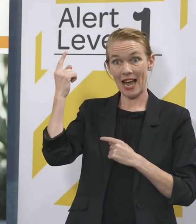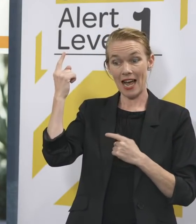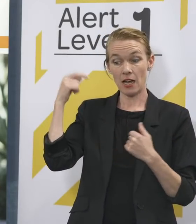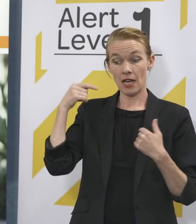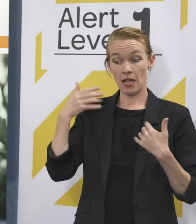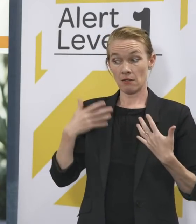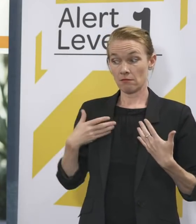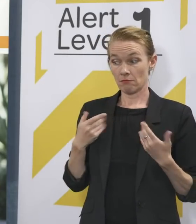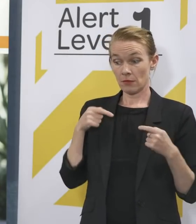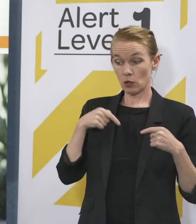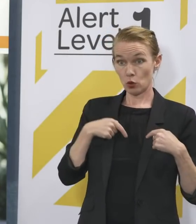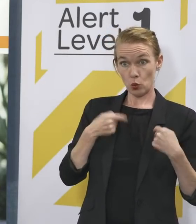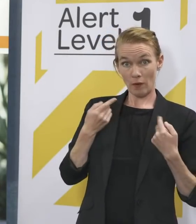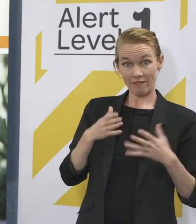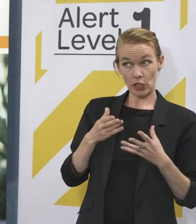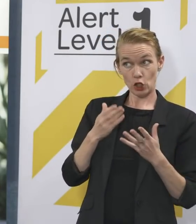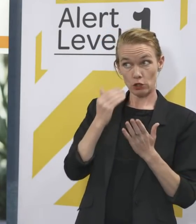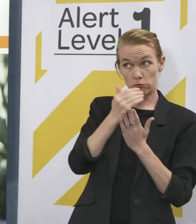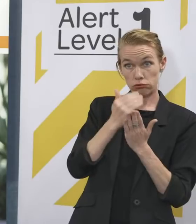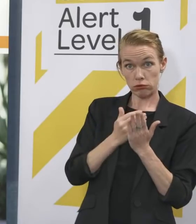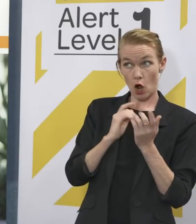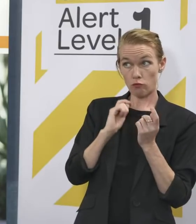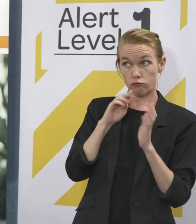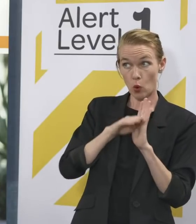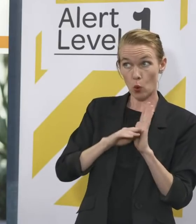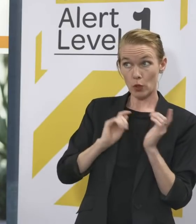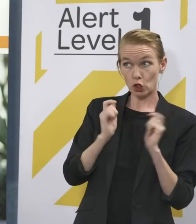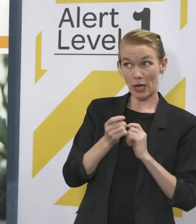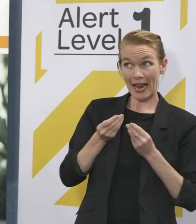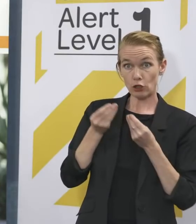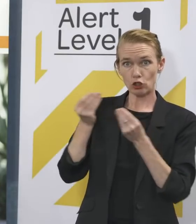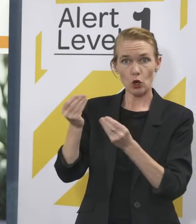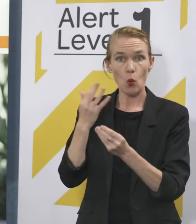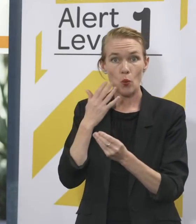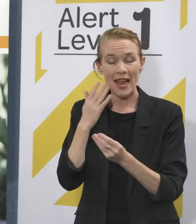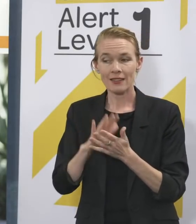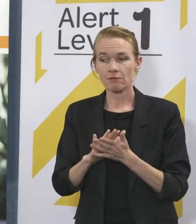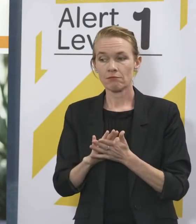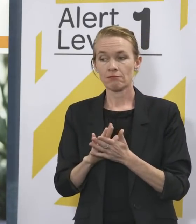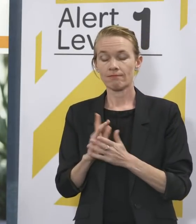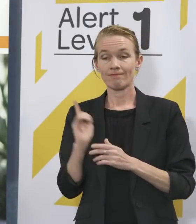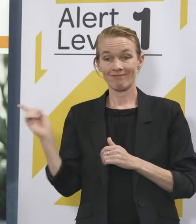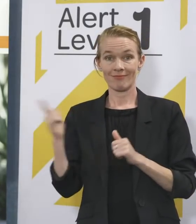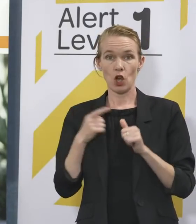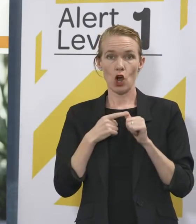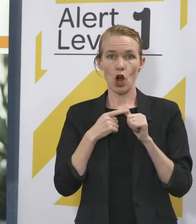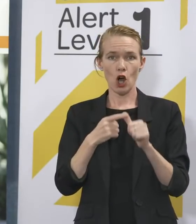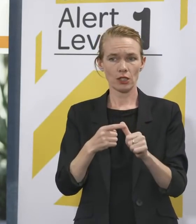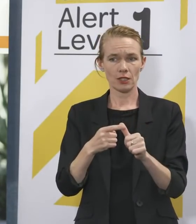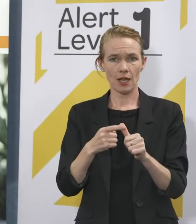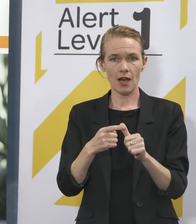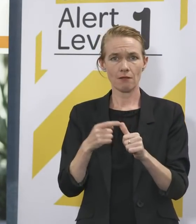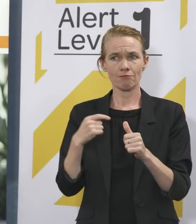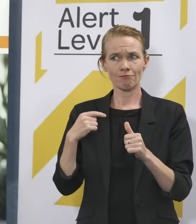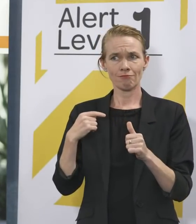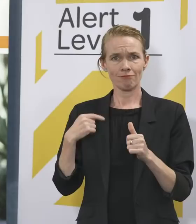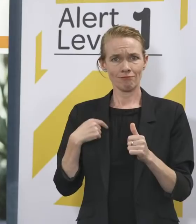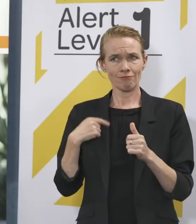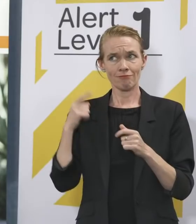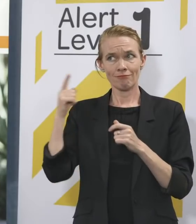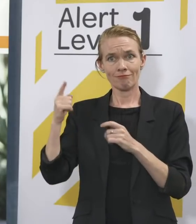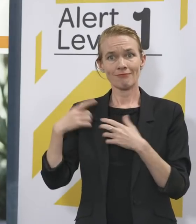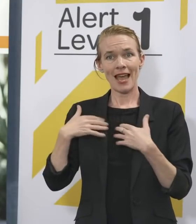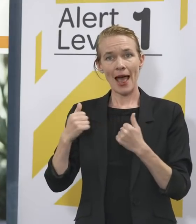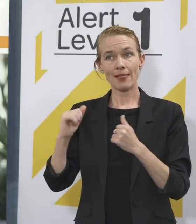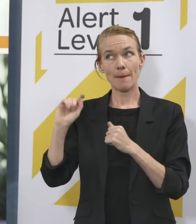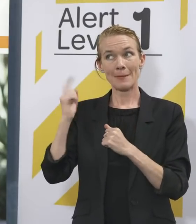ago and now we're hearing another thing. Yeah, there's no dissonance between what the Minister has been saying 2 days ago and this, and we've been working with the Minister and, in fact,